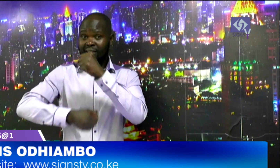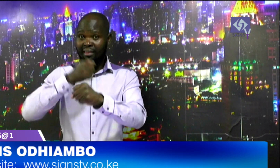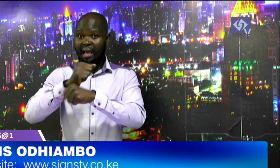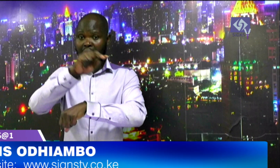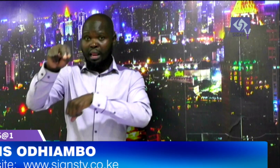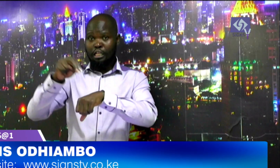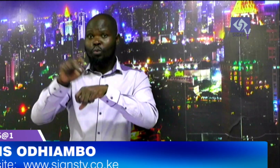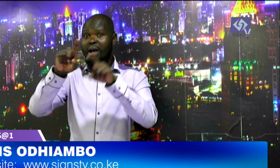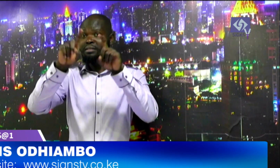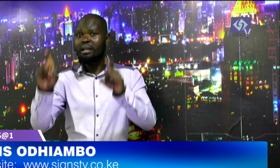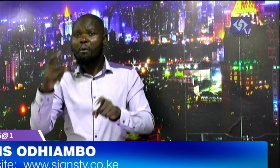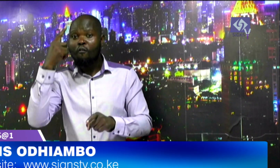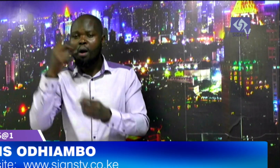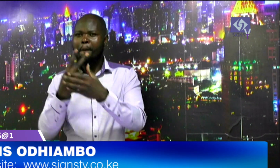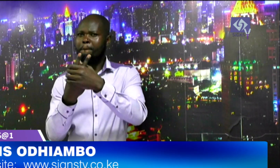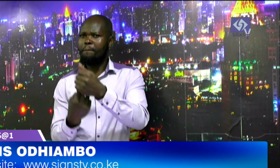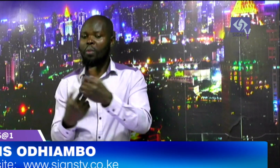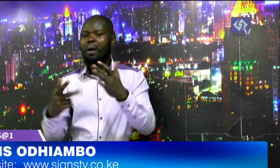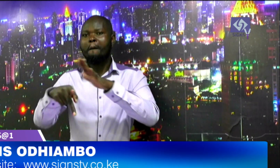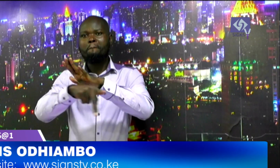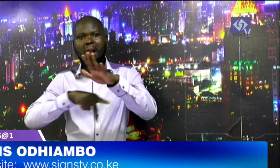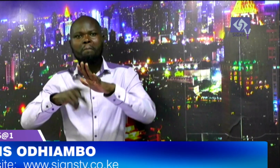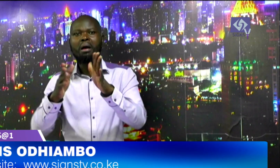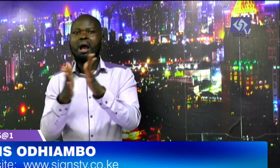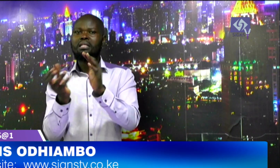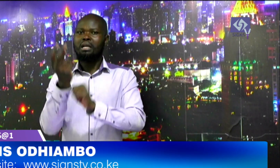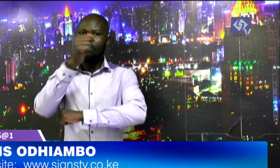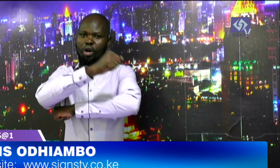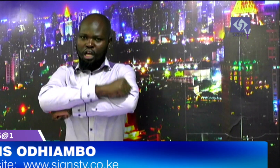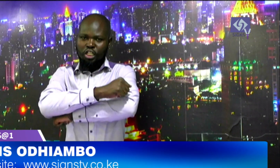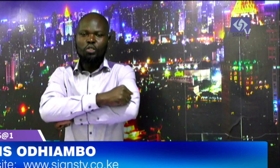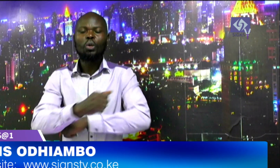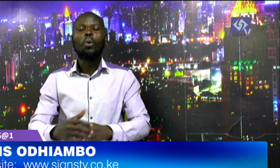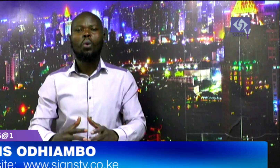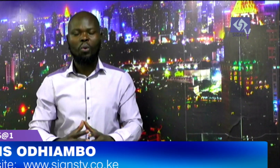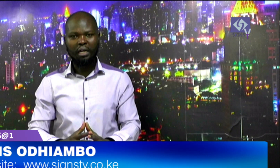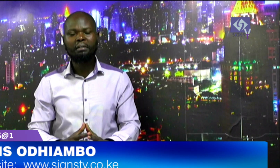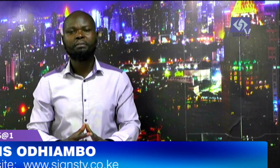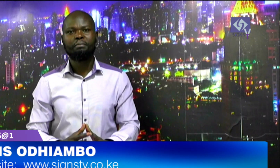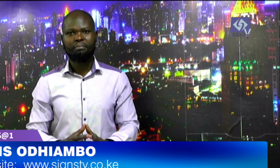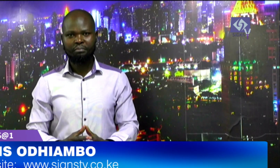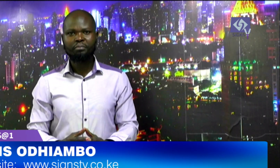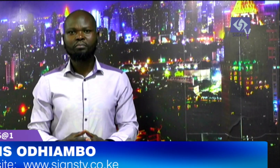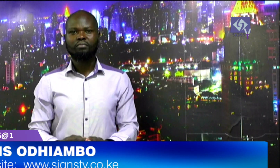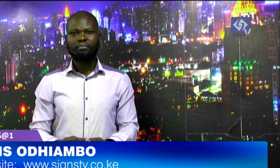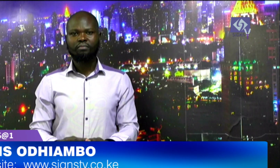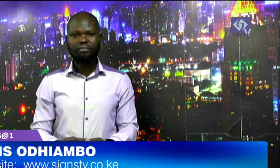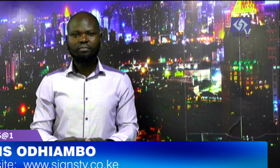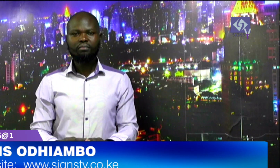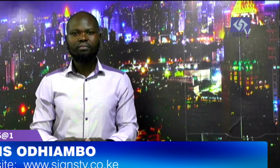Mochogoi wards that is threatening to paralyze administration of this year's national examination for both primary, junior